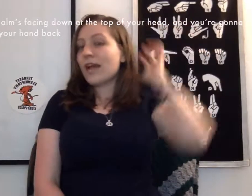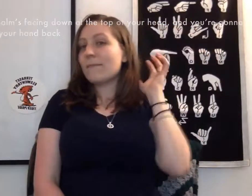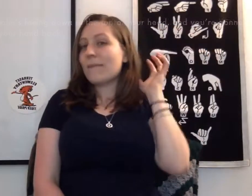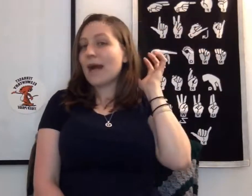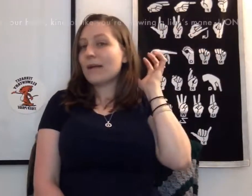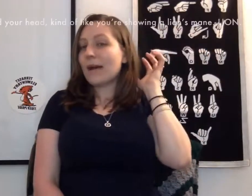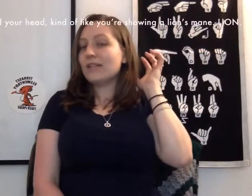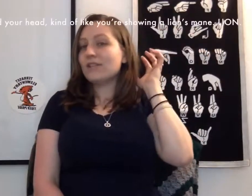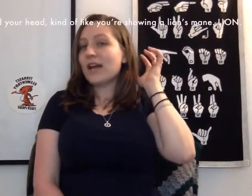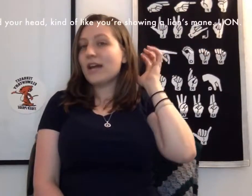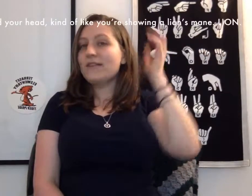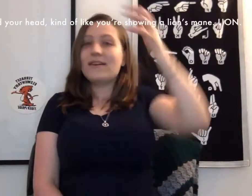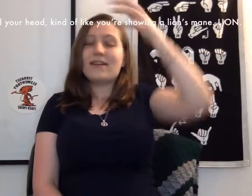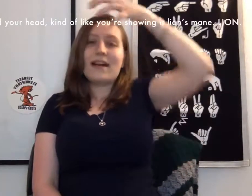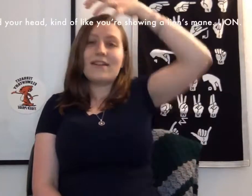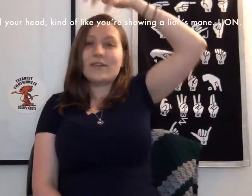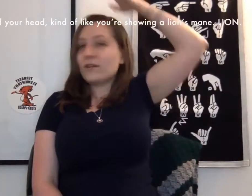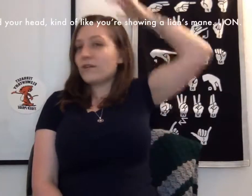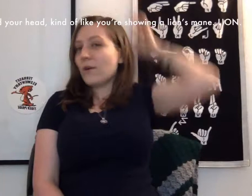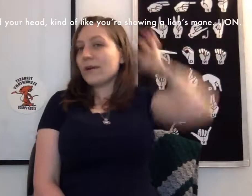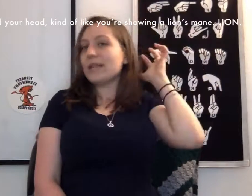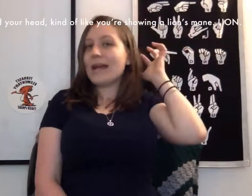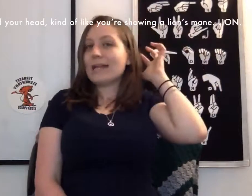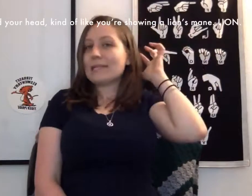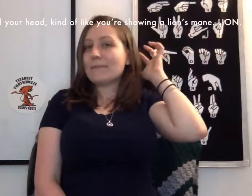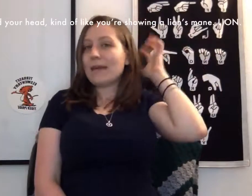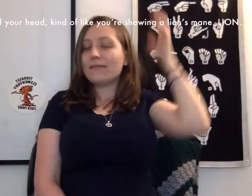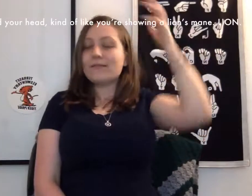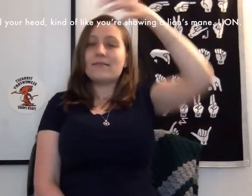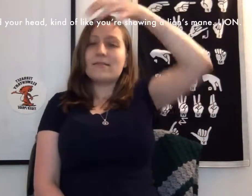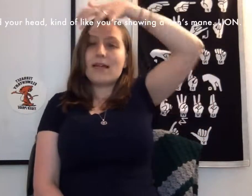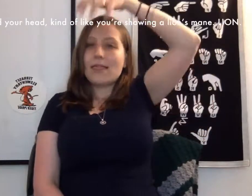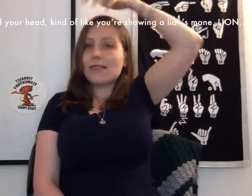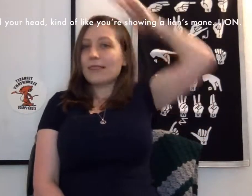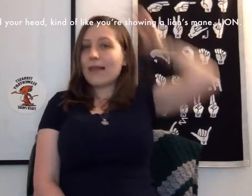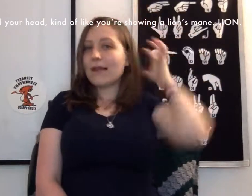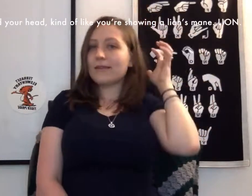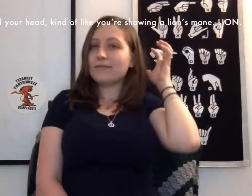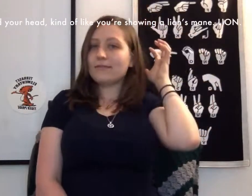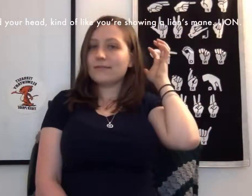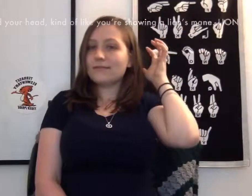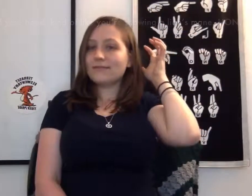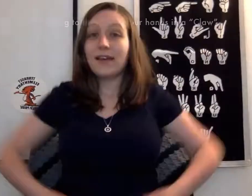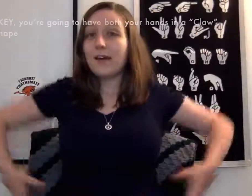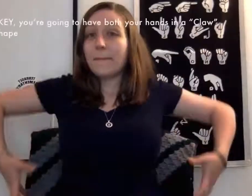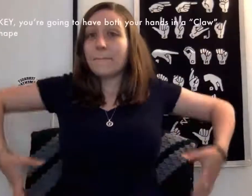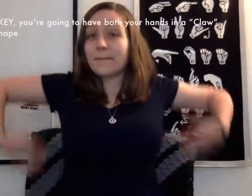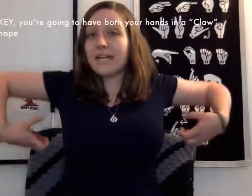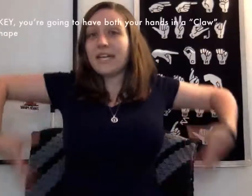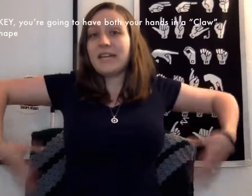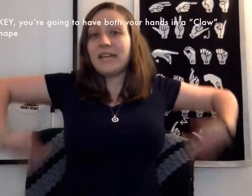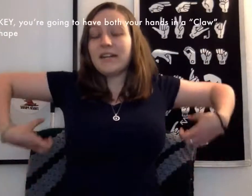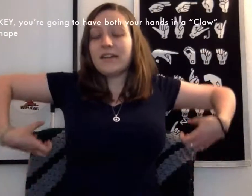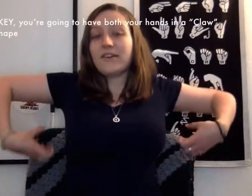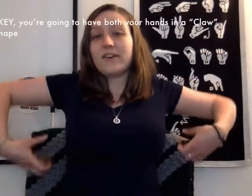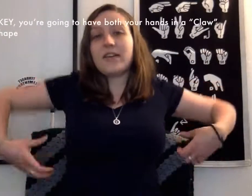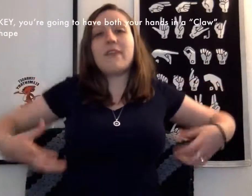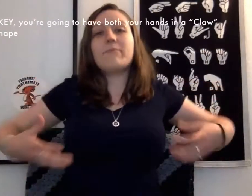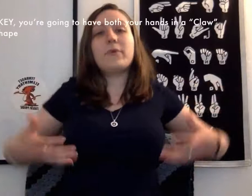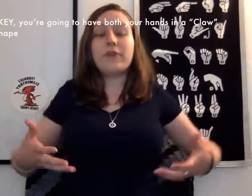back behind your head, kind of like you're showing a lion's mane. Lion. Monkey, you're going to have both your